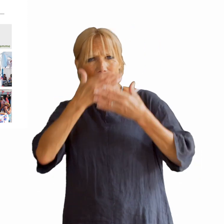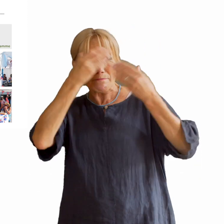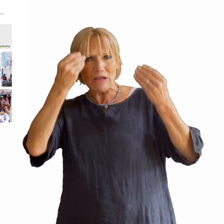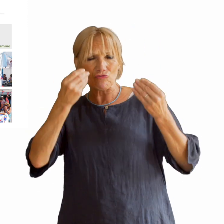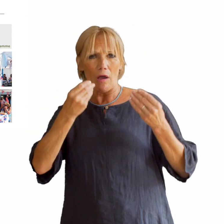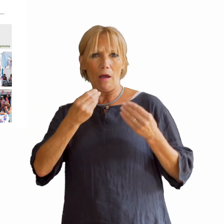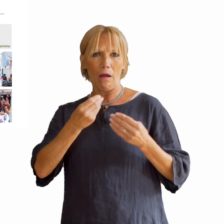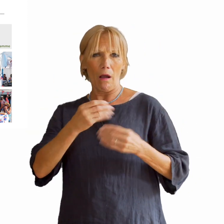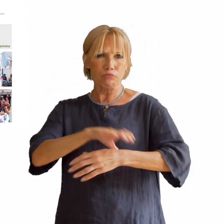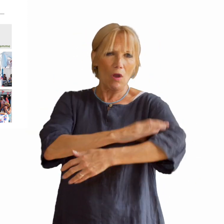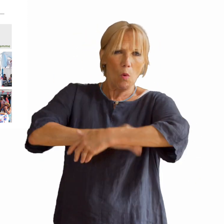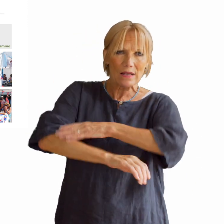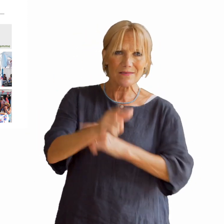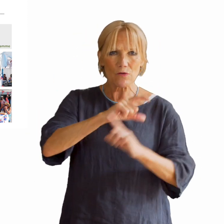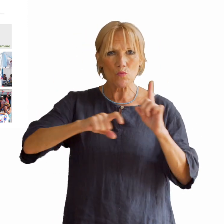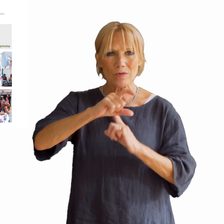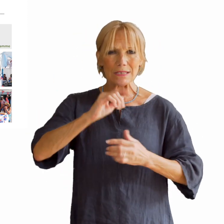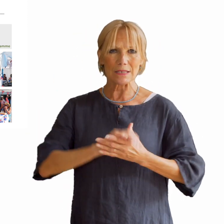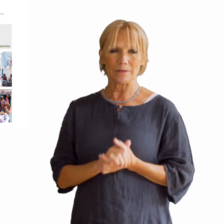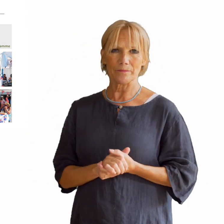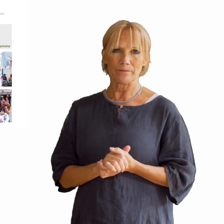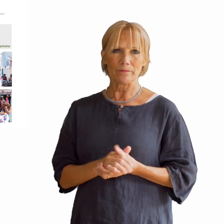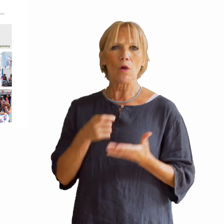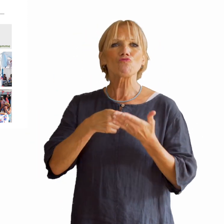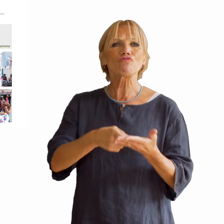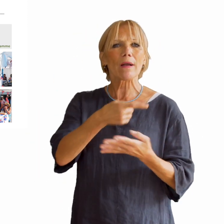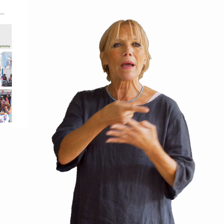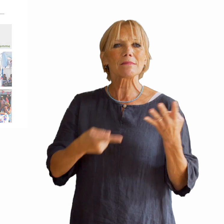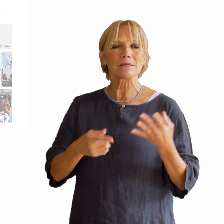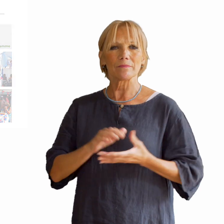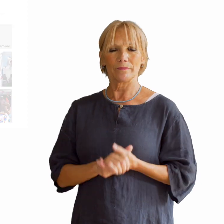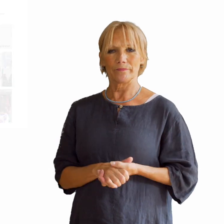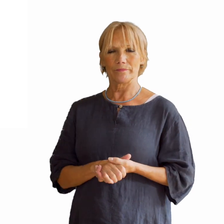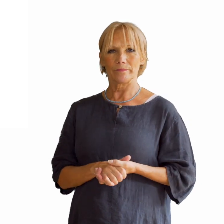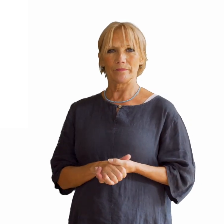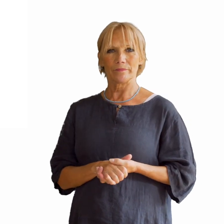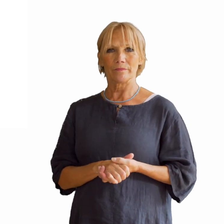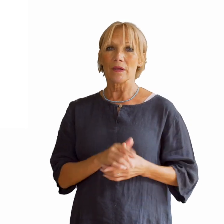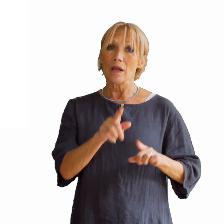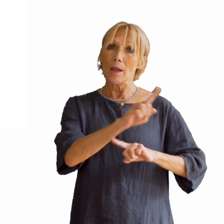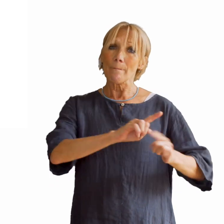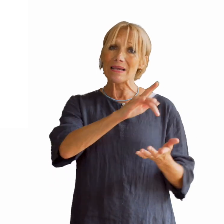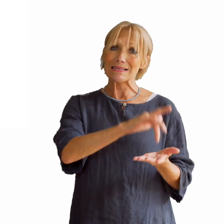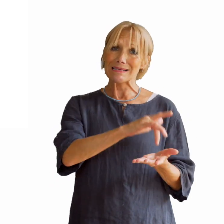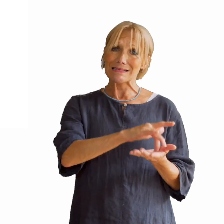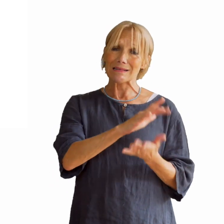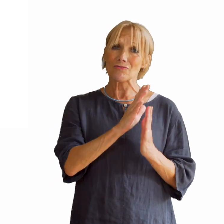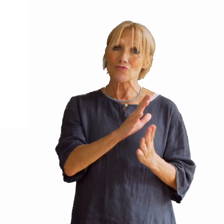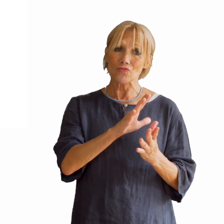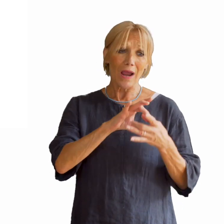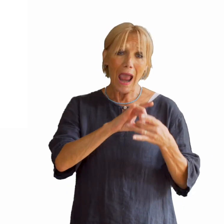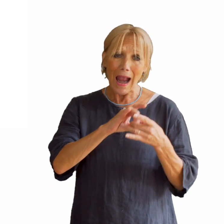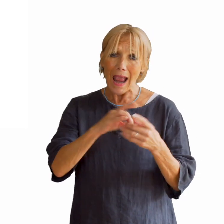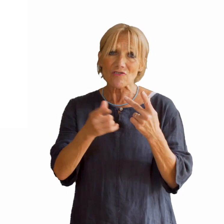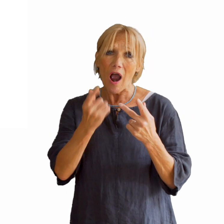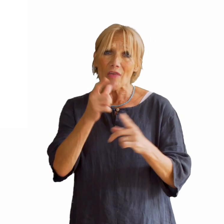a dementia proactive community around it. We have the following recommendations. We suggest meeting centres seek